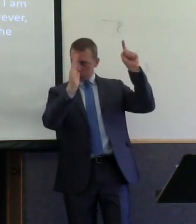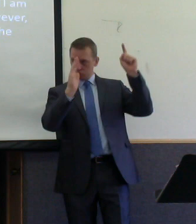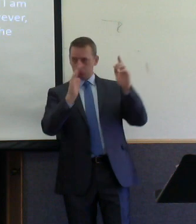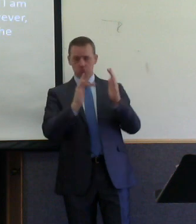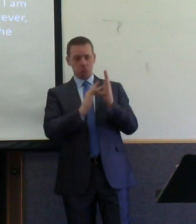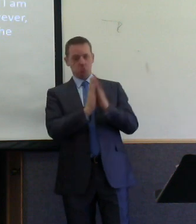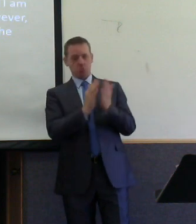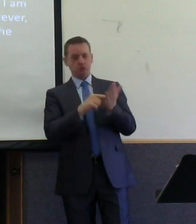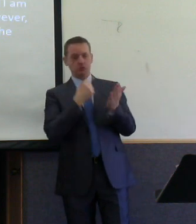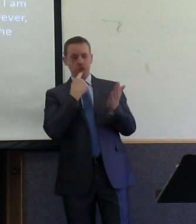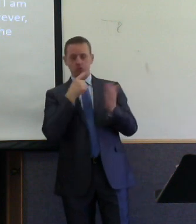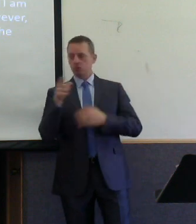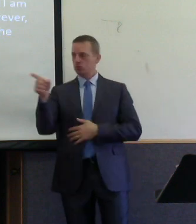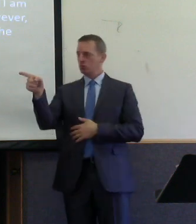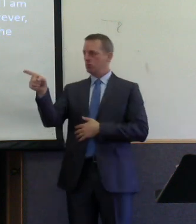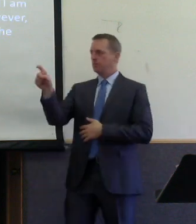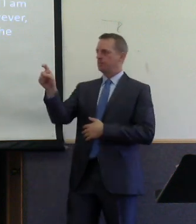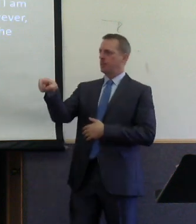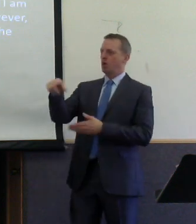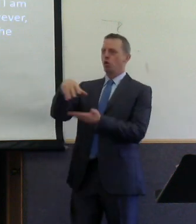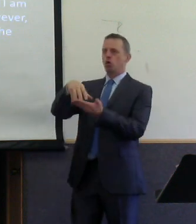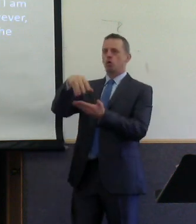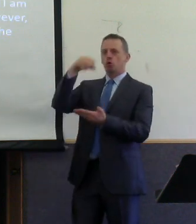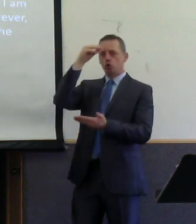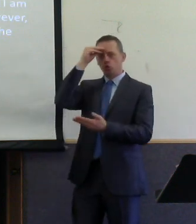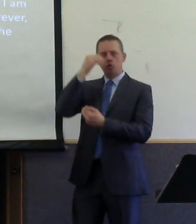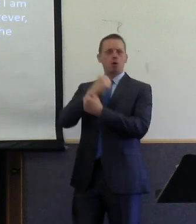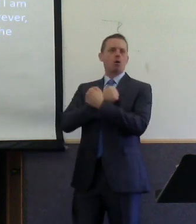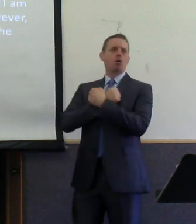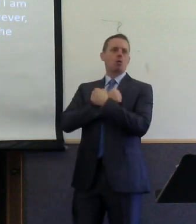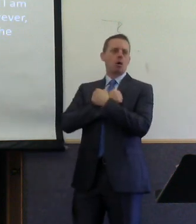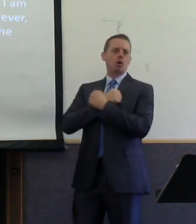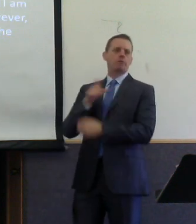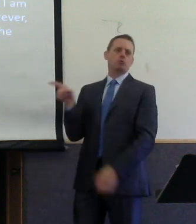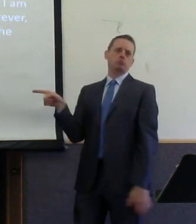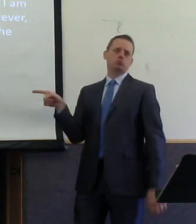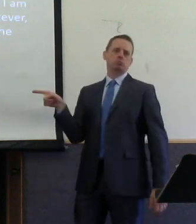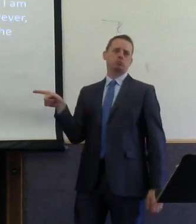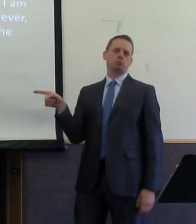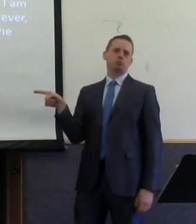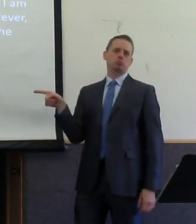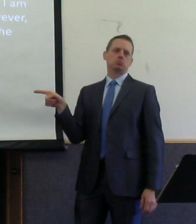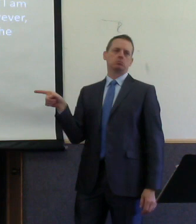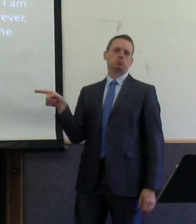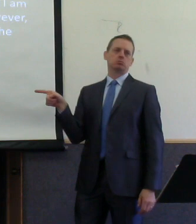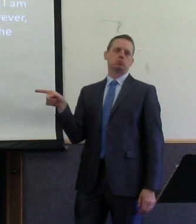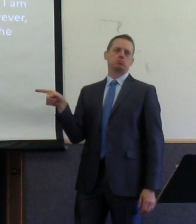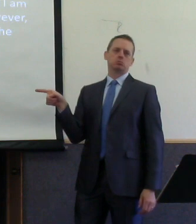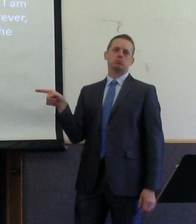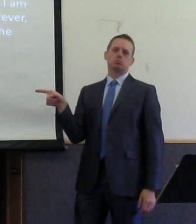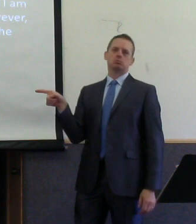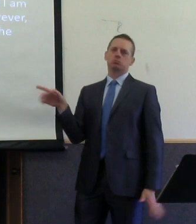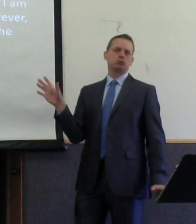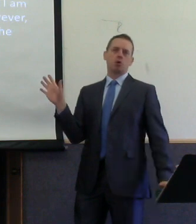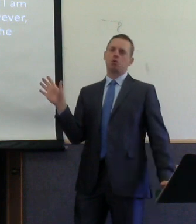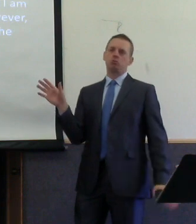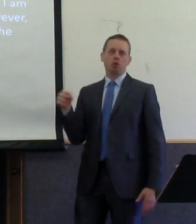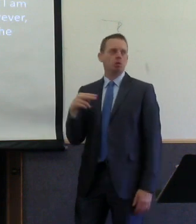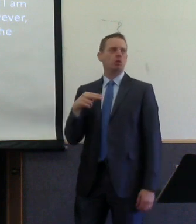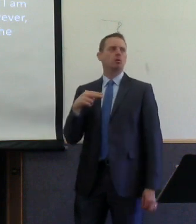We love God our Father. We must learn to love your wife. That's